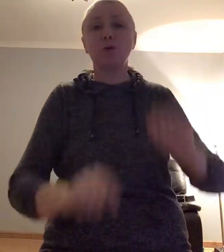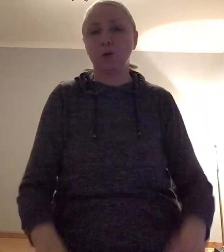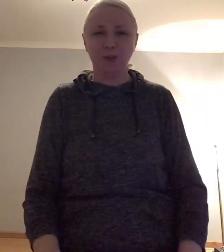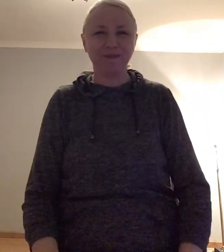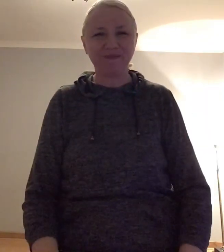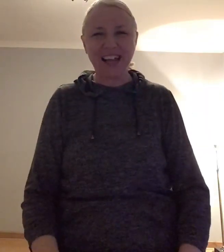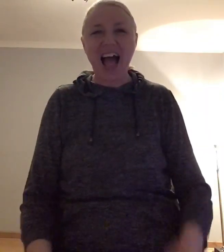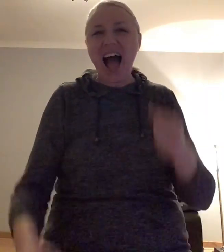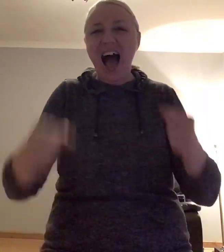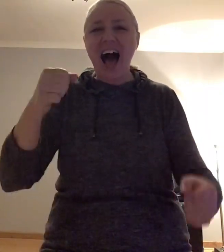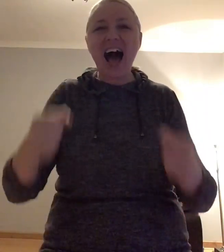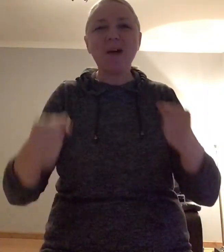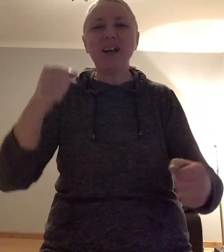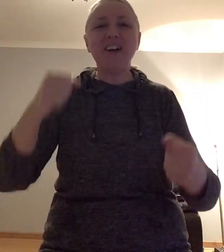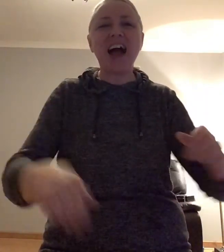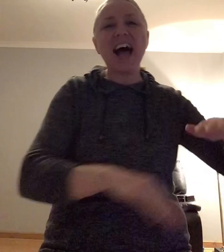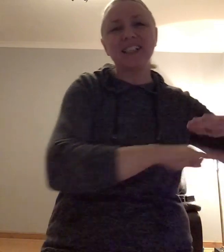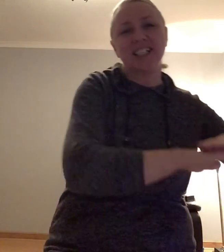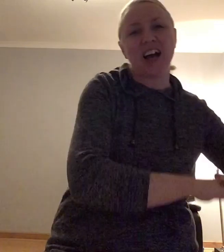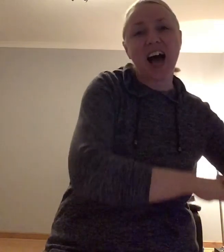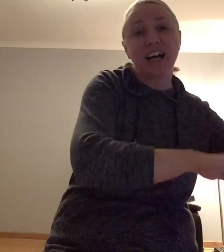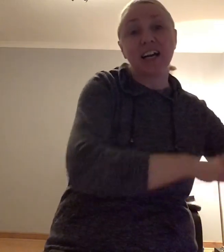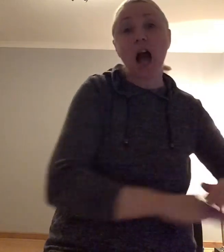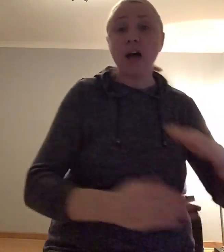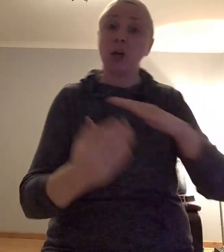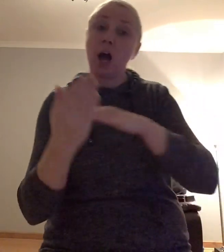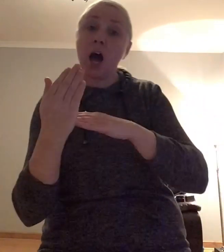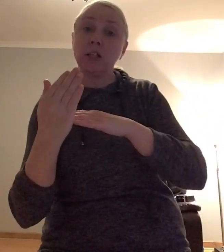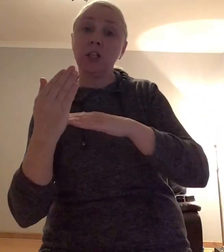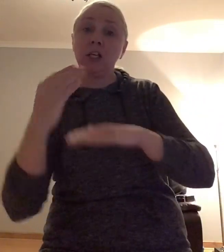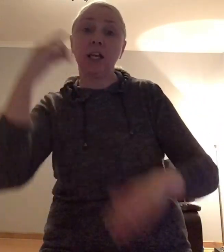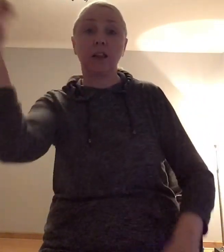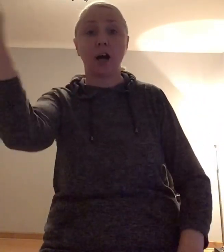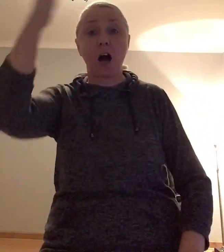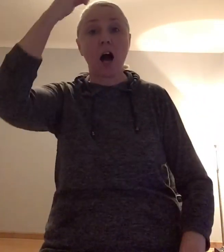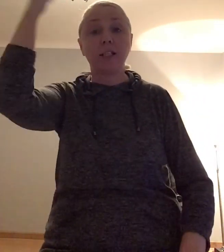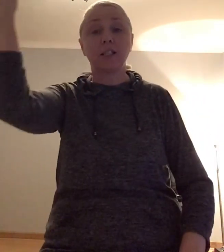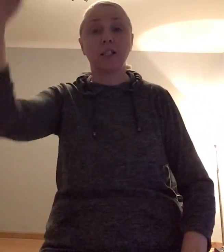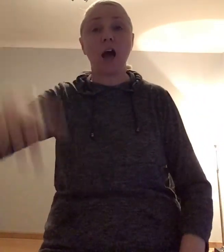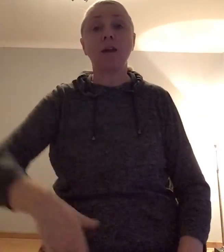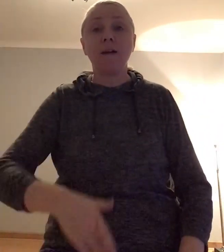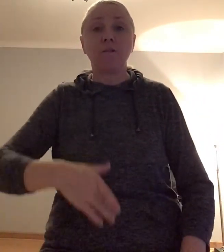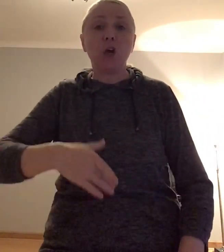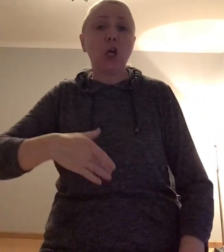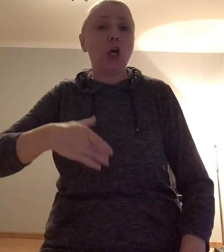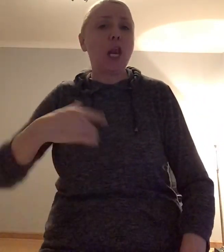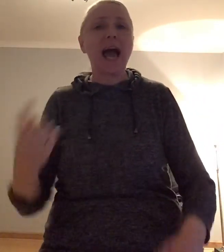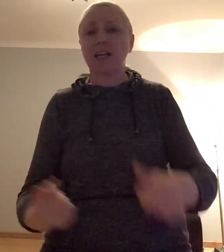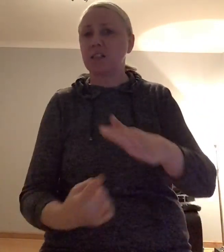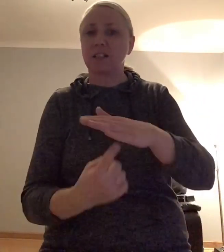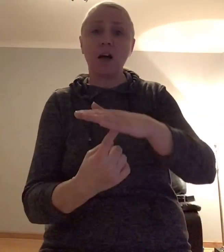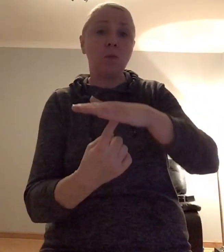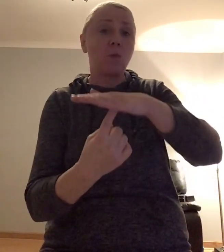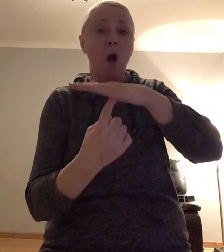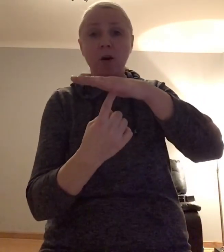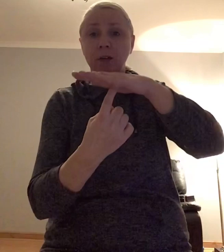Ooh. I'll be riding shotgun underneath the hot sun, feeling like